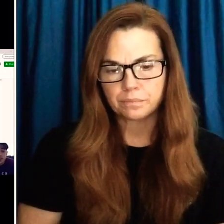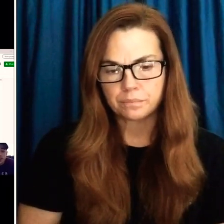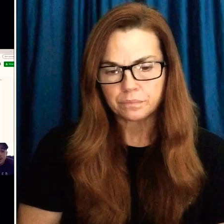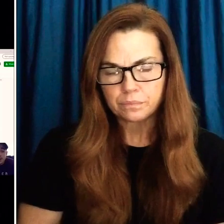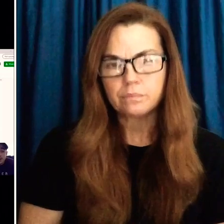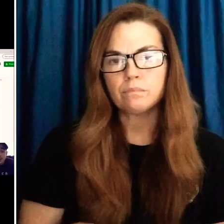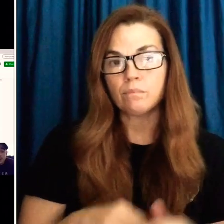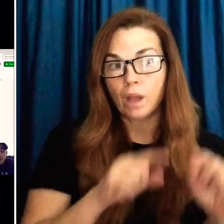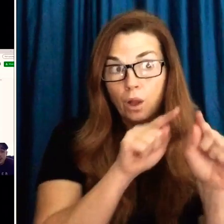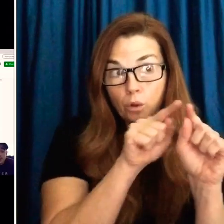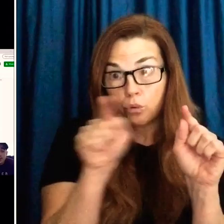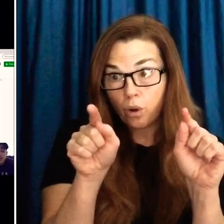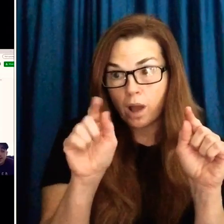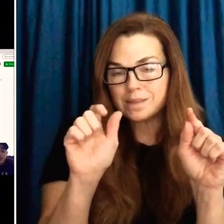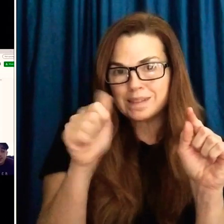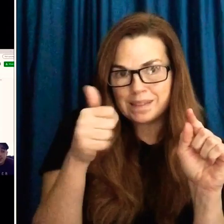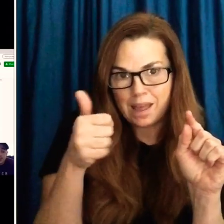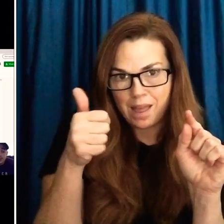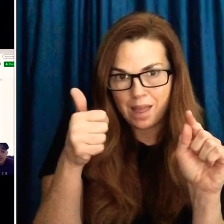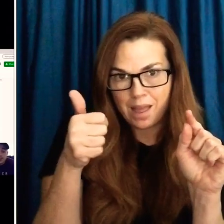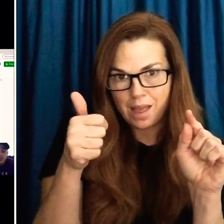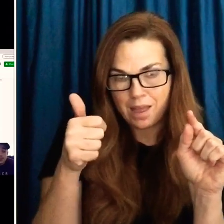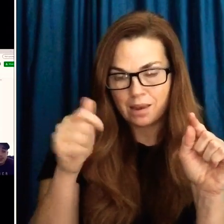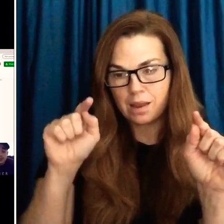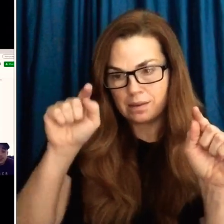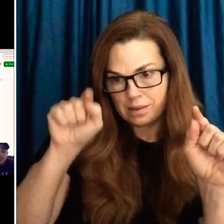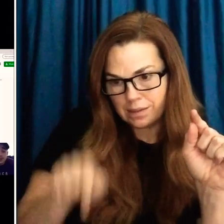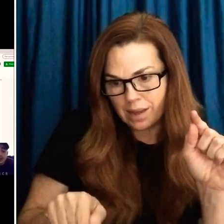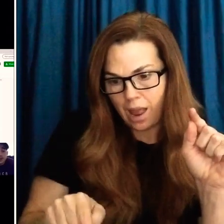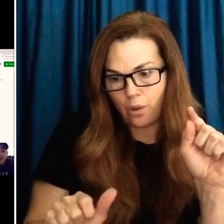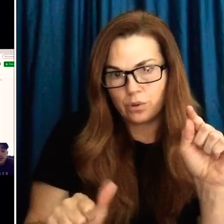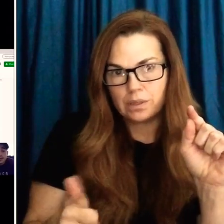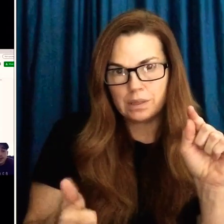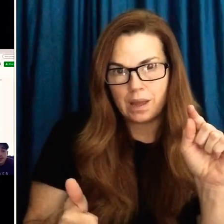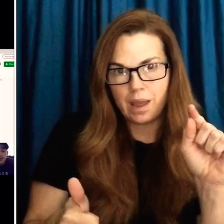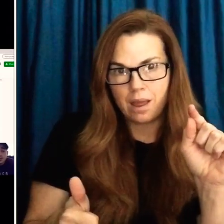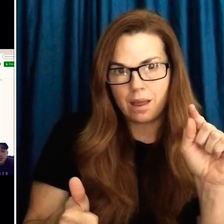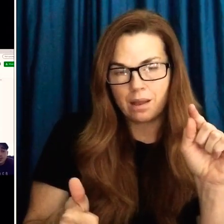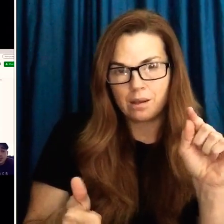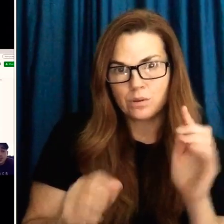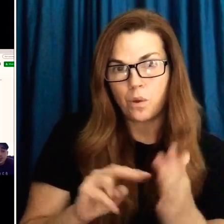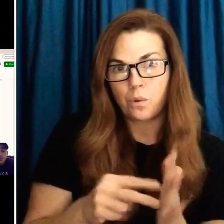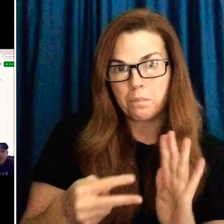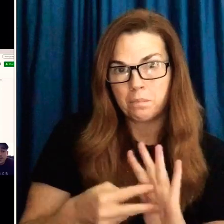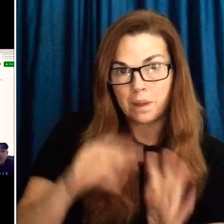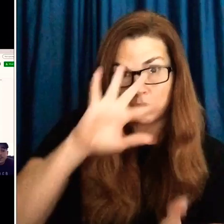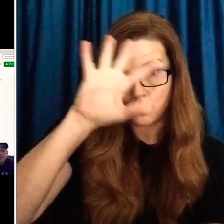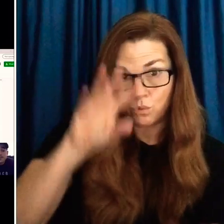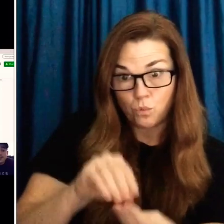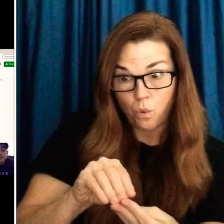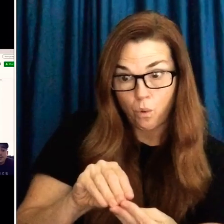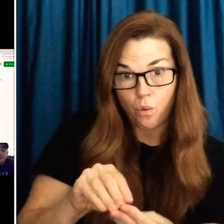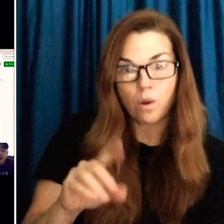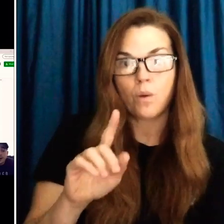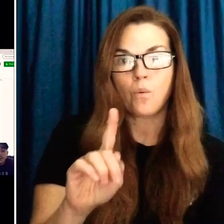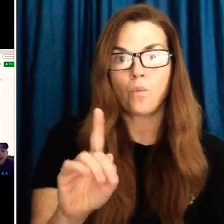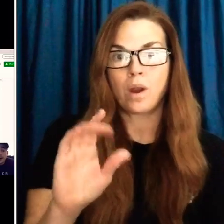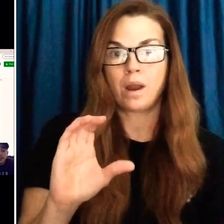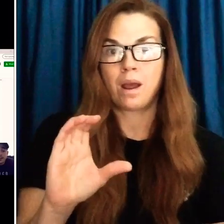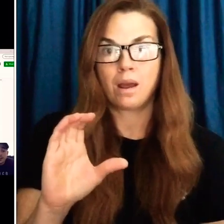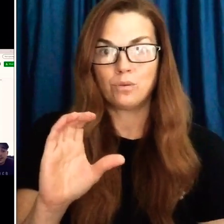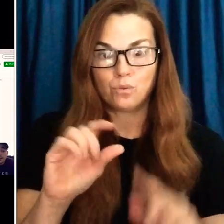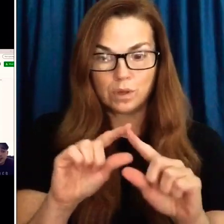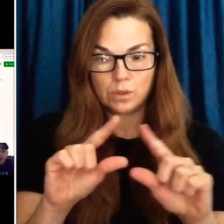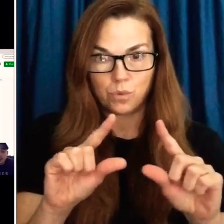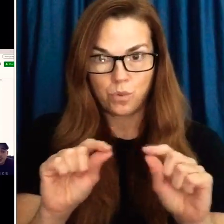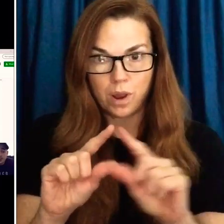across, and it goes 10 down. So if it's 10 by 10, that's 100 squares, and I need 75 out